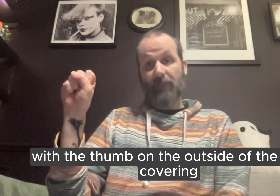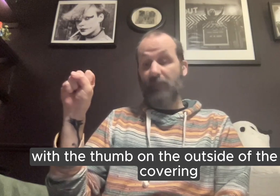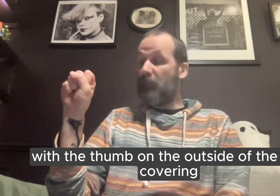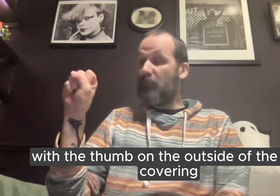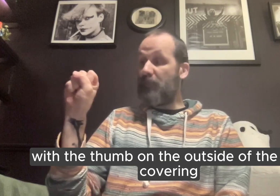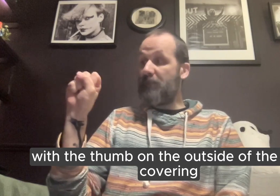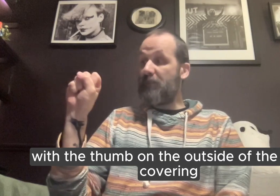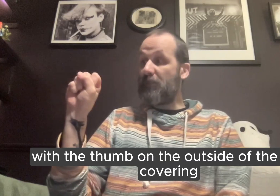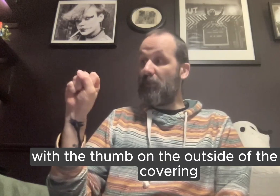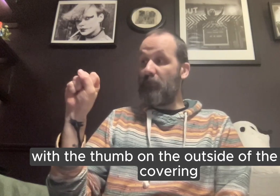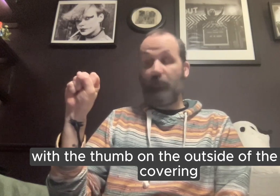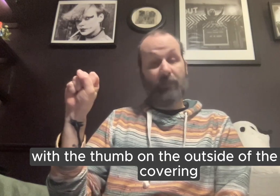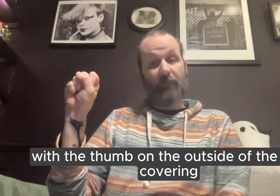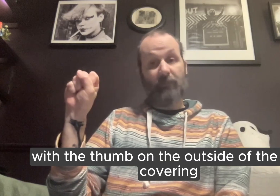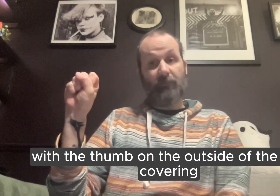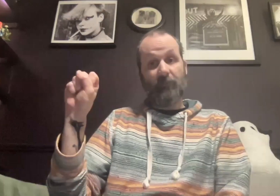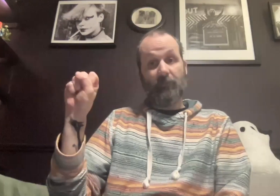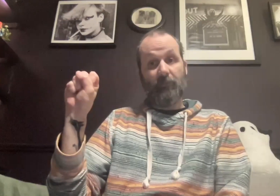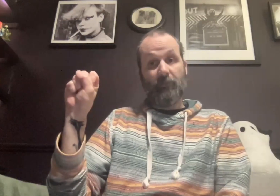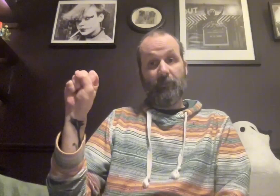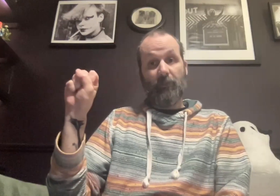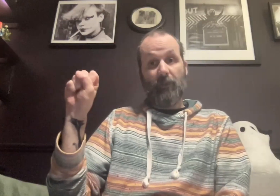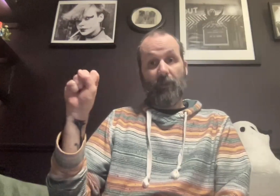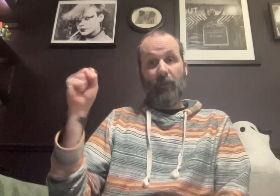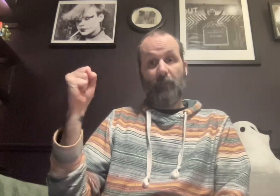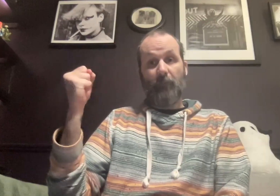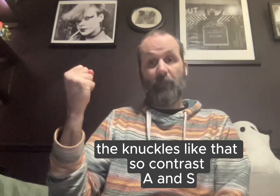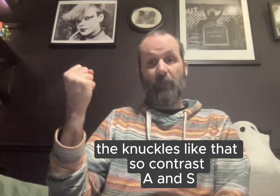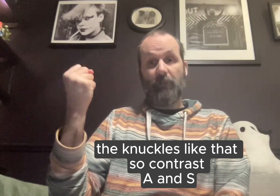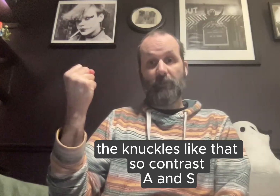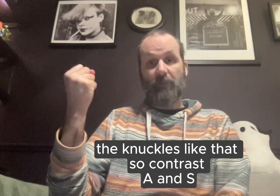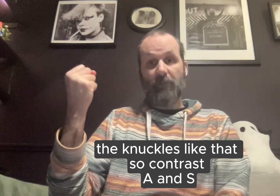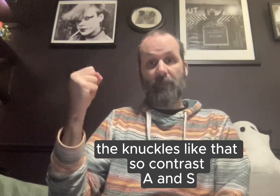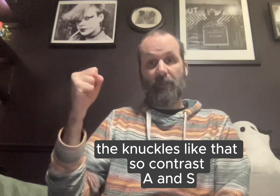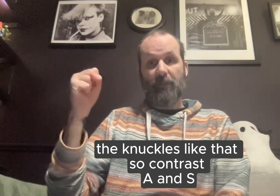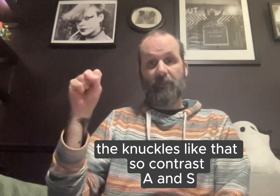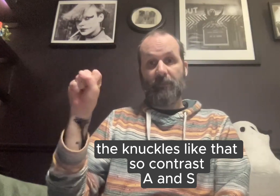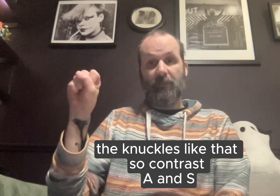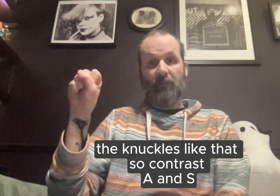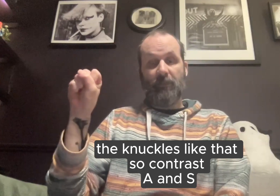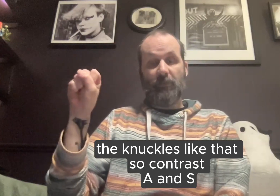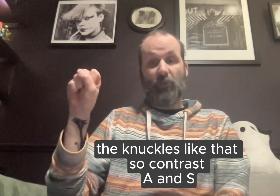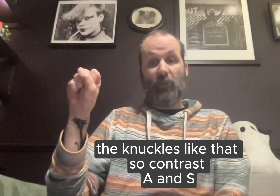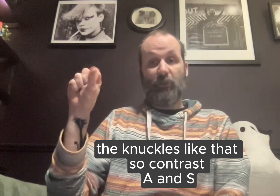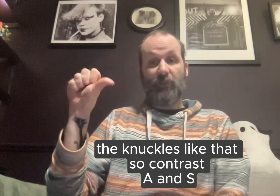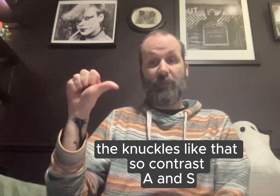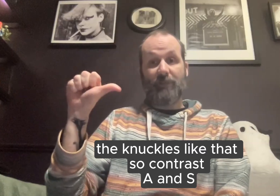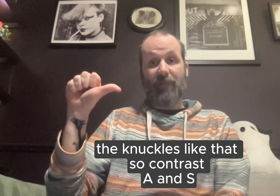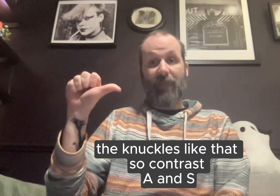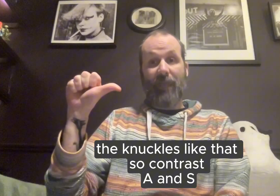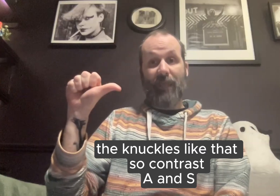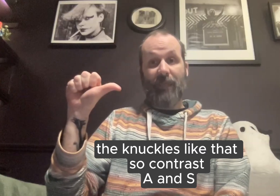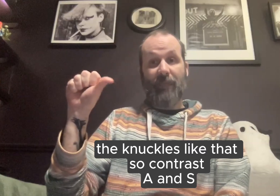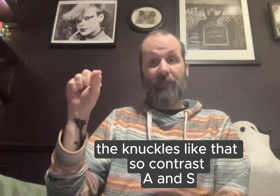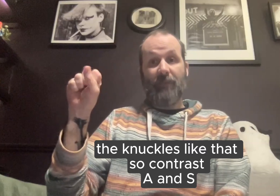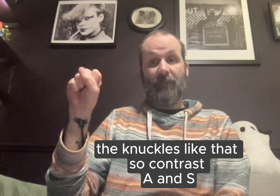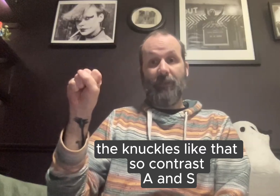of the fist covering the knuckles like that. So contrast A